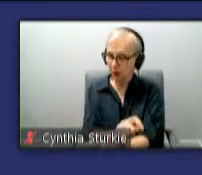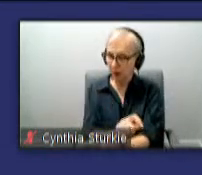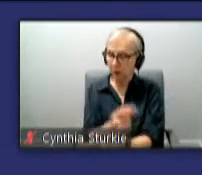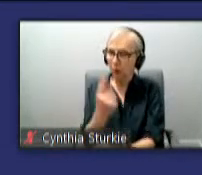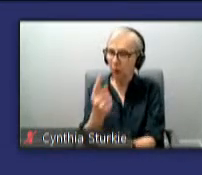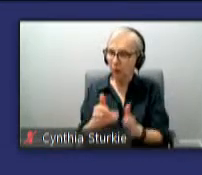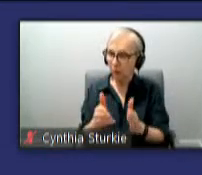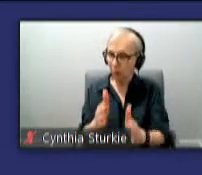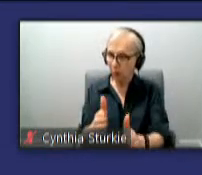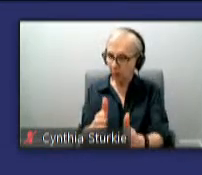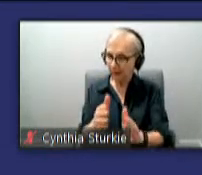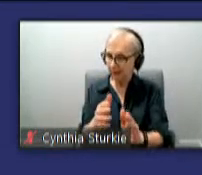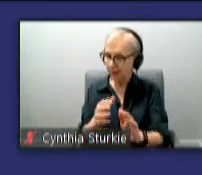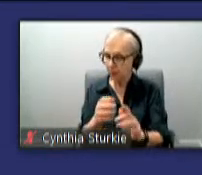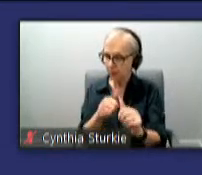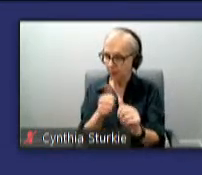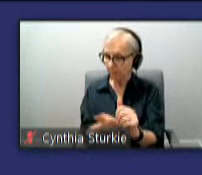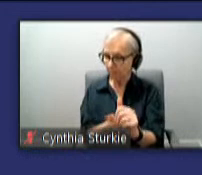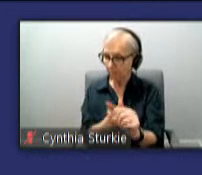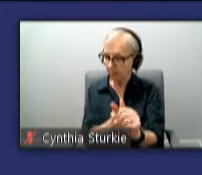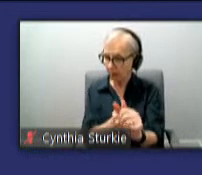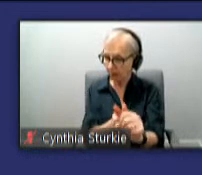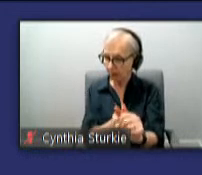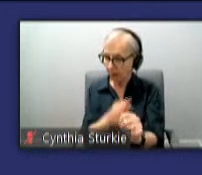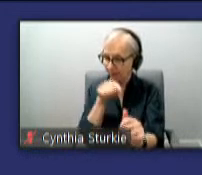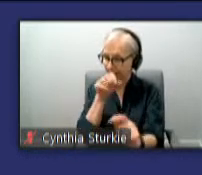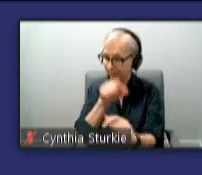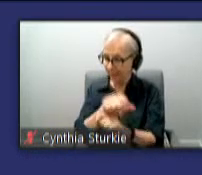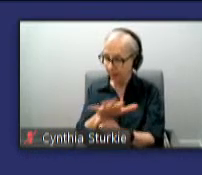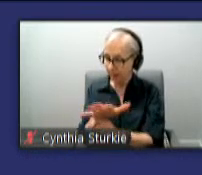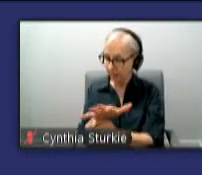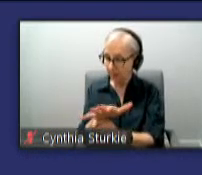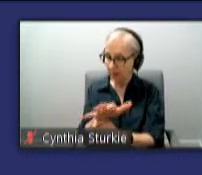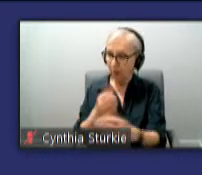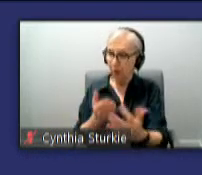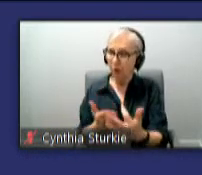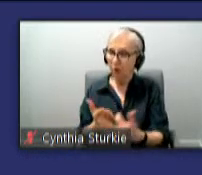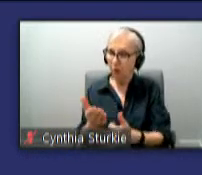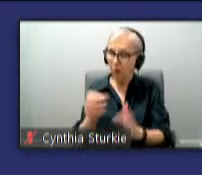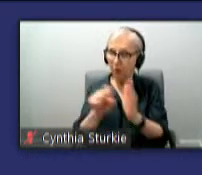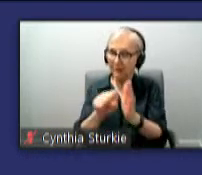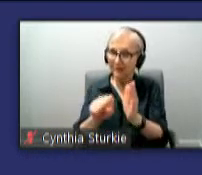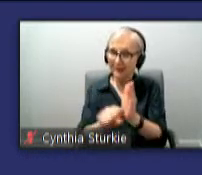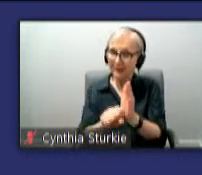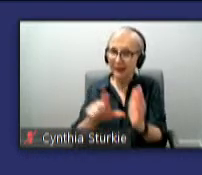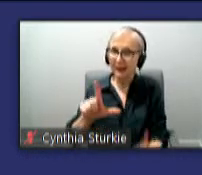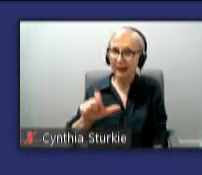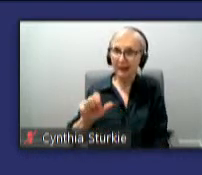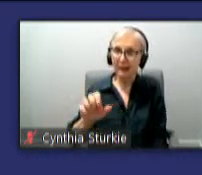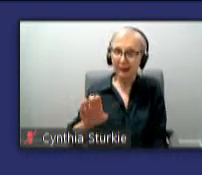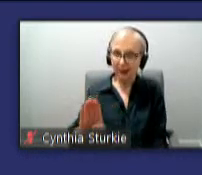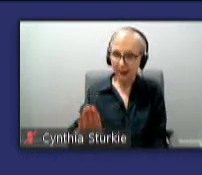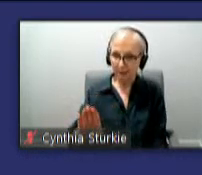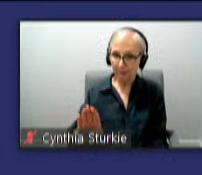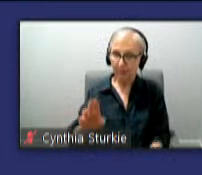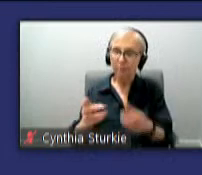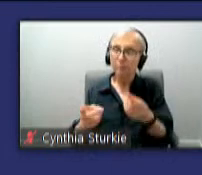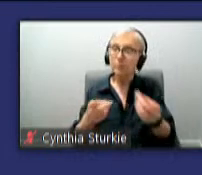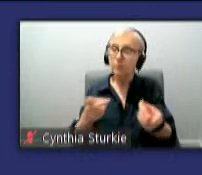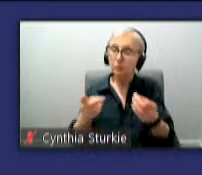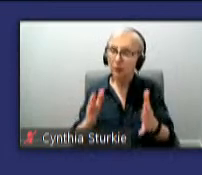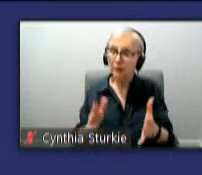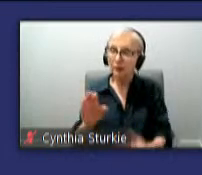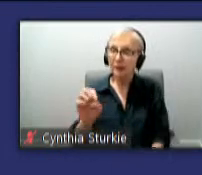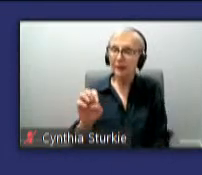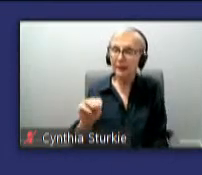ways that we are going to follow COVID-19 in Colorado is by the work of our state lab. Our state lab director, Dr.